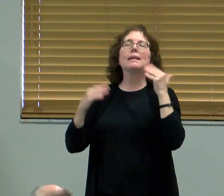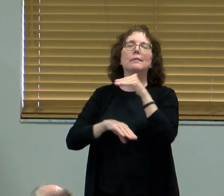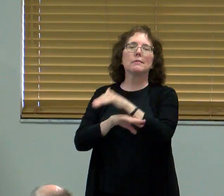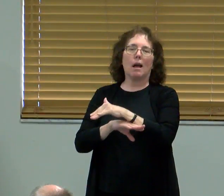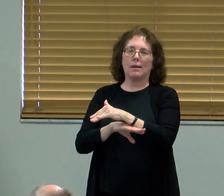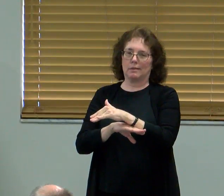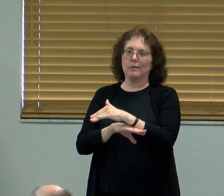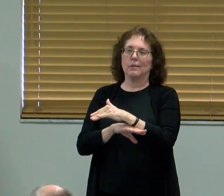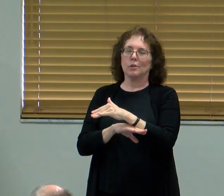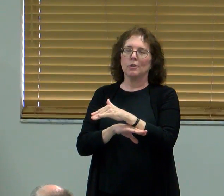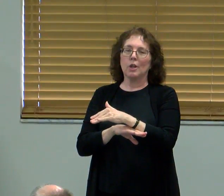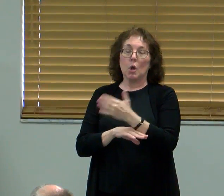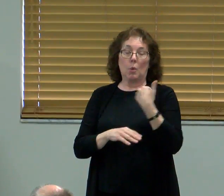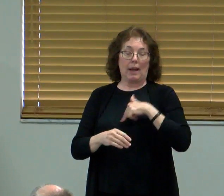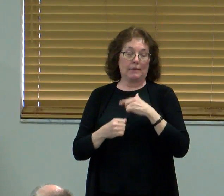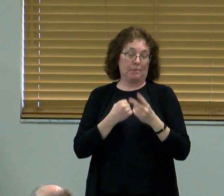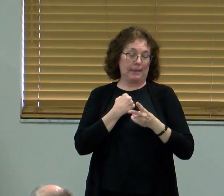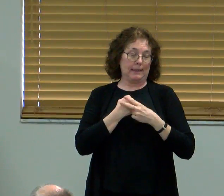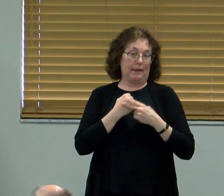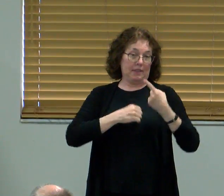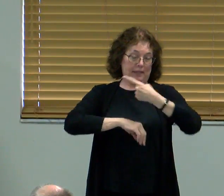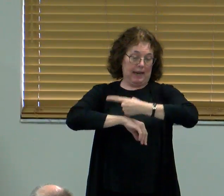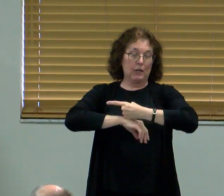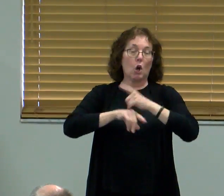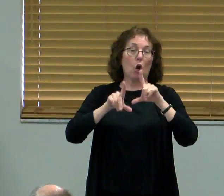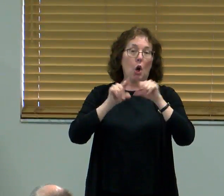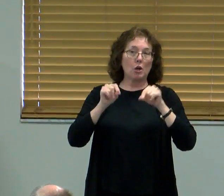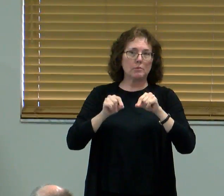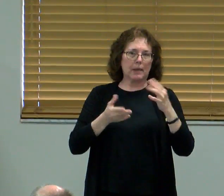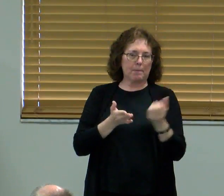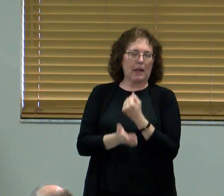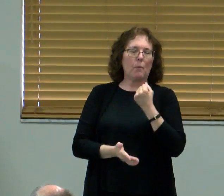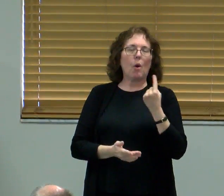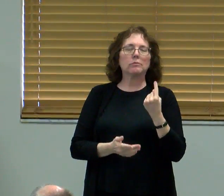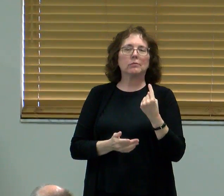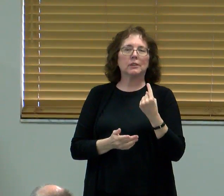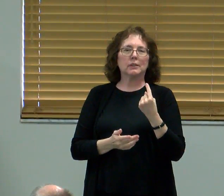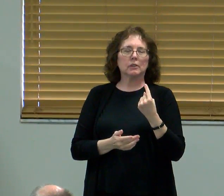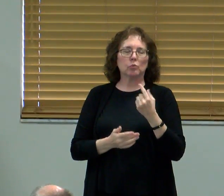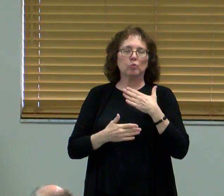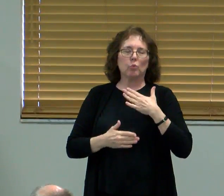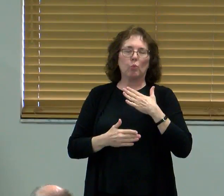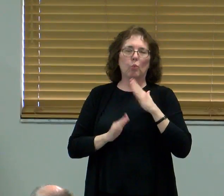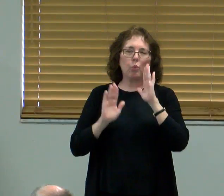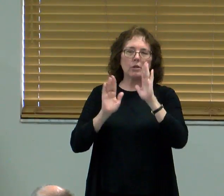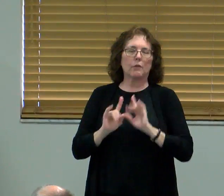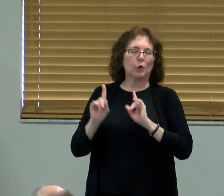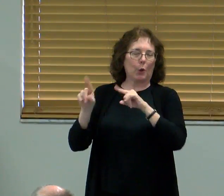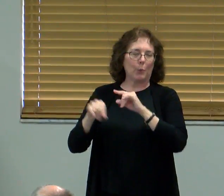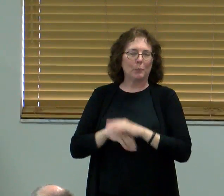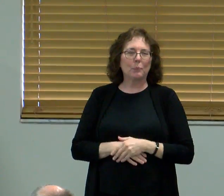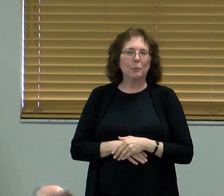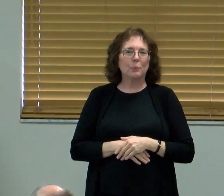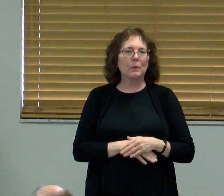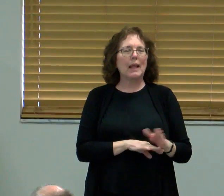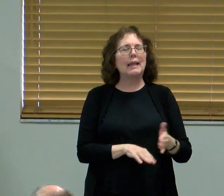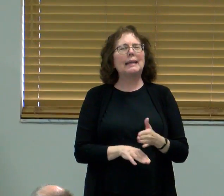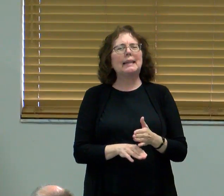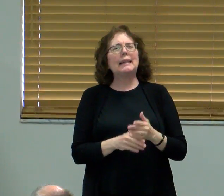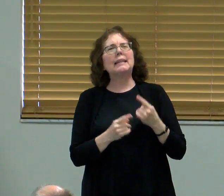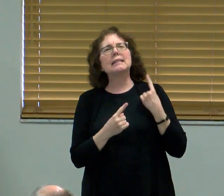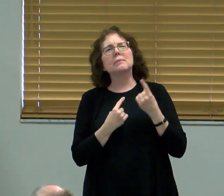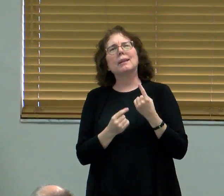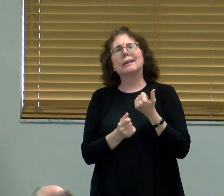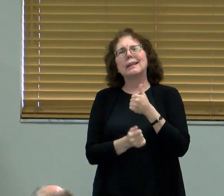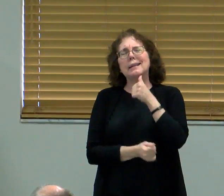it. We have some save the date cards in the back. Please pick up one on your way out. And it seems like only yesterday